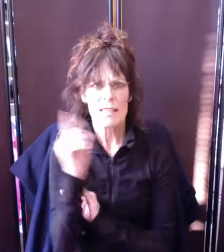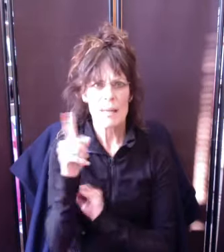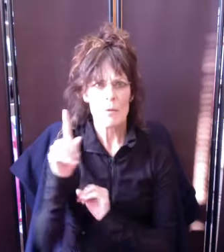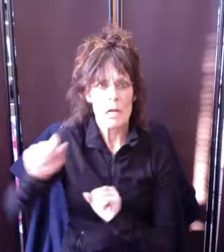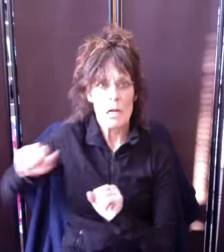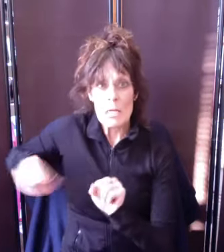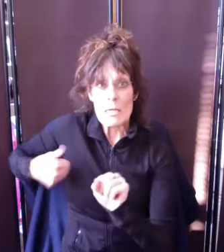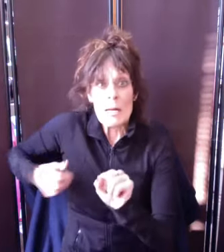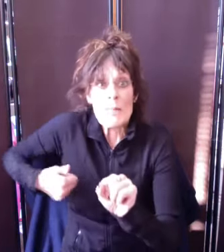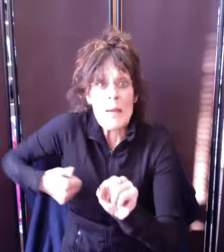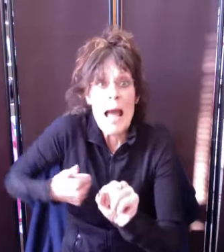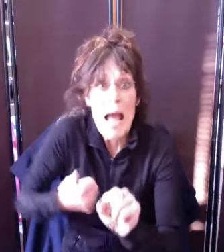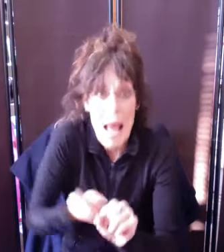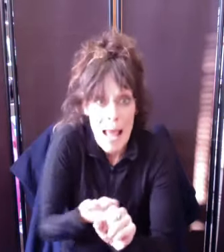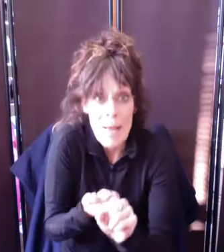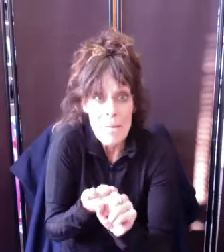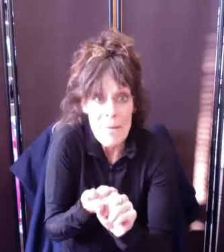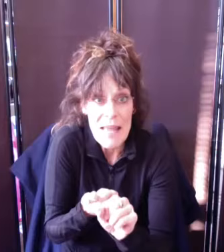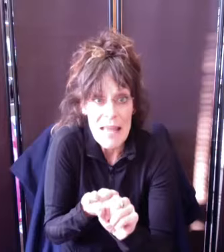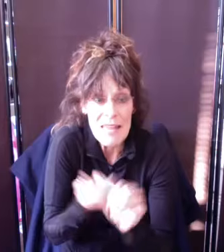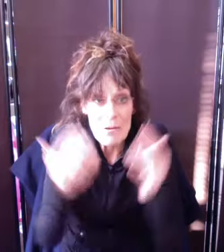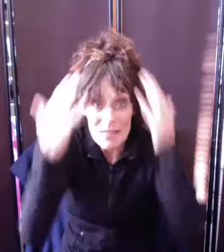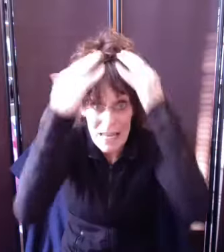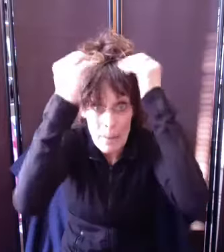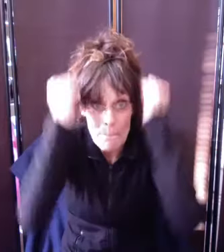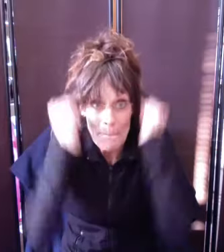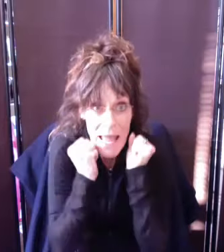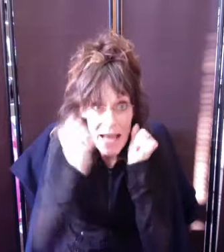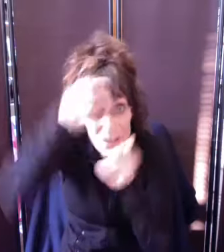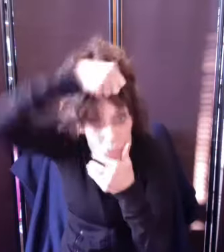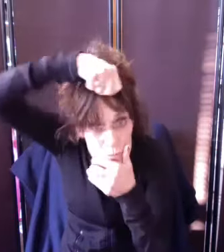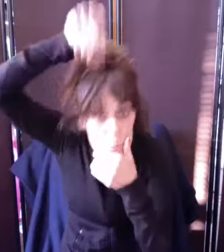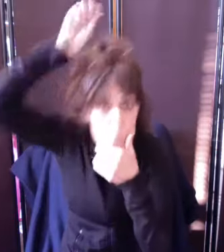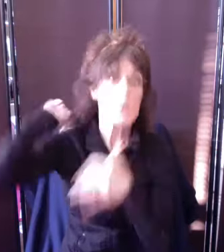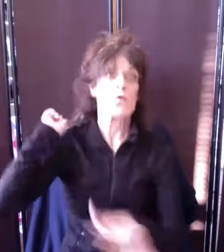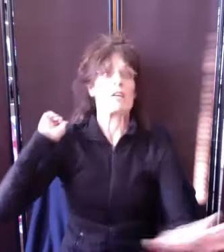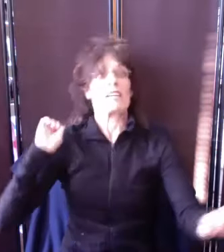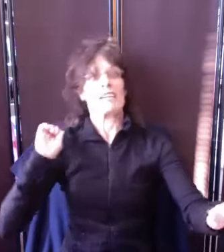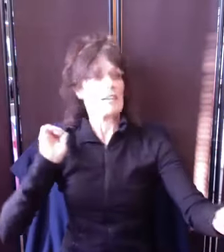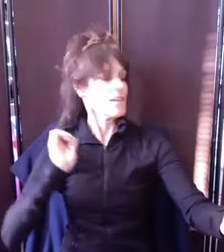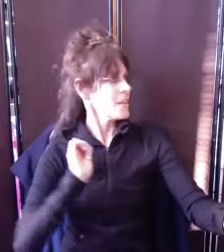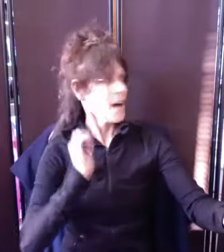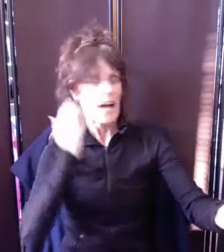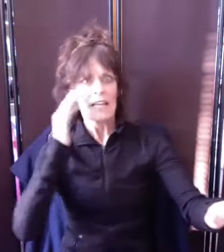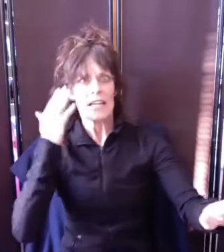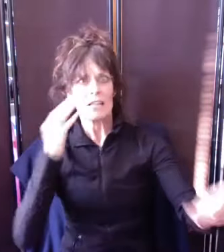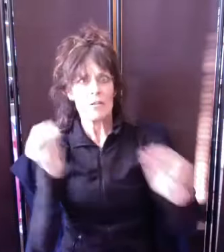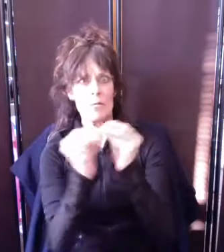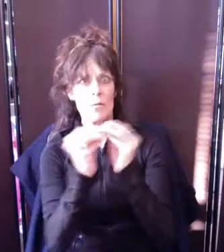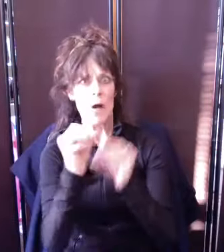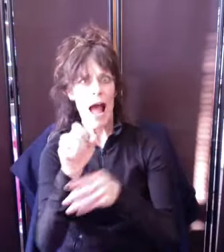plastic bag off of the top of my head. I didn't know I was suffocating. I didn't know that there was more oxygen in the world. See, I had